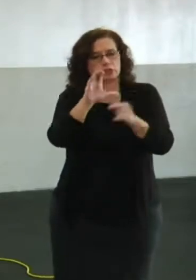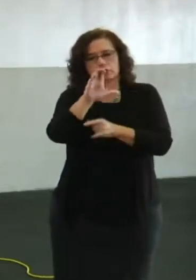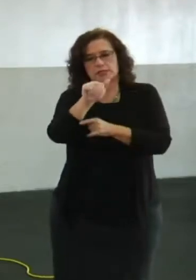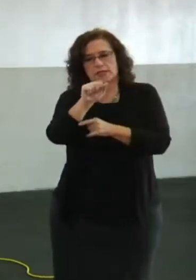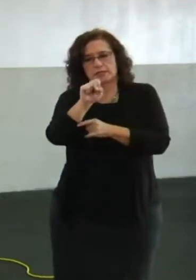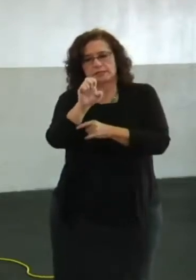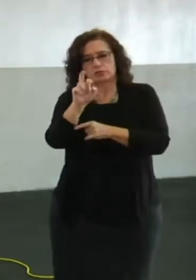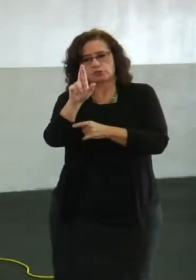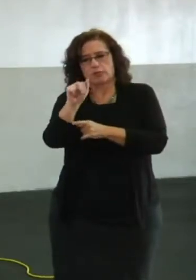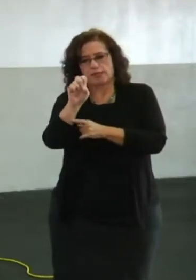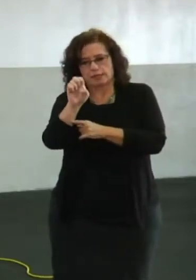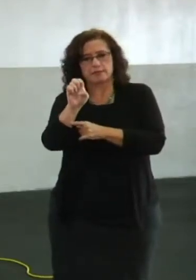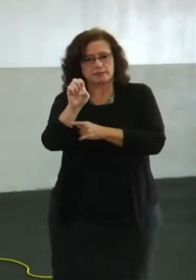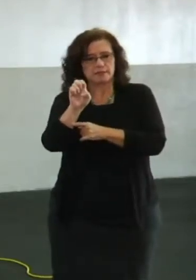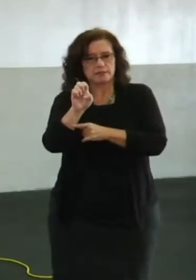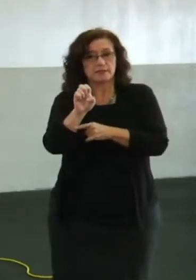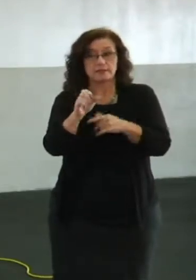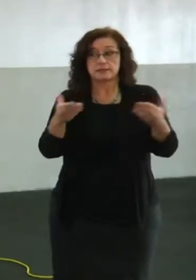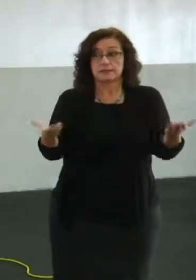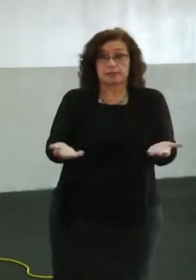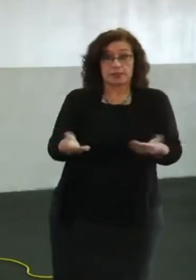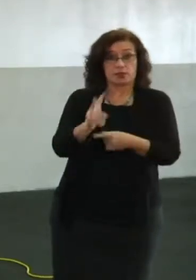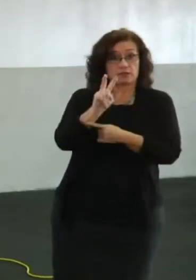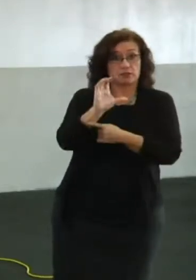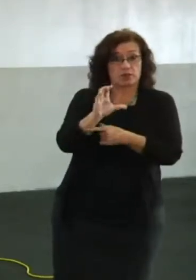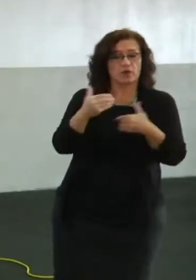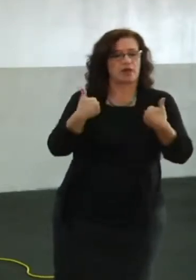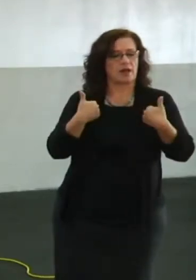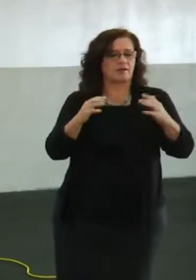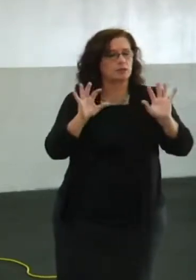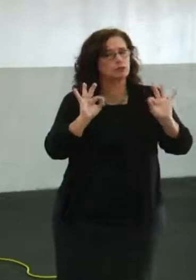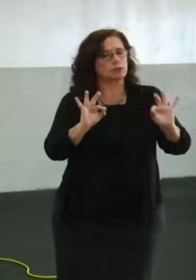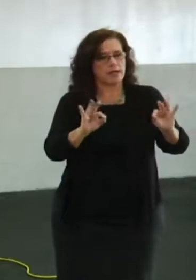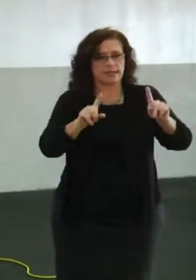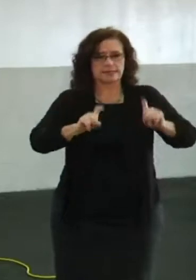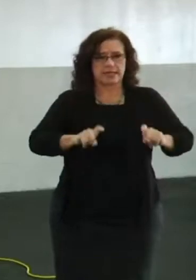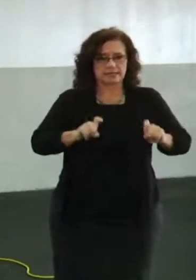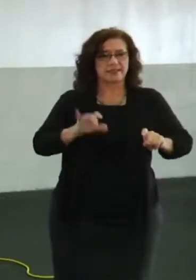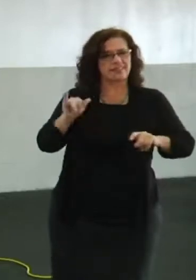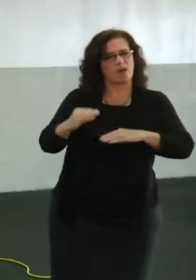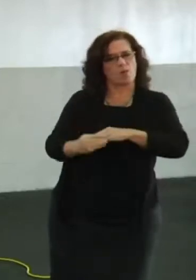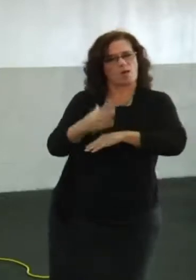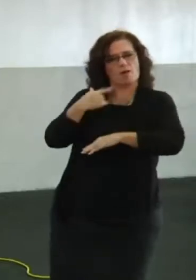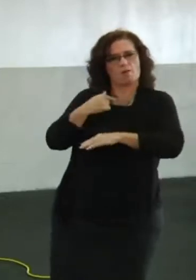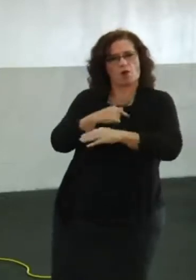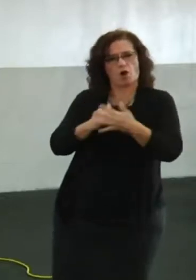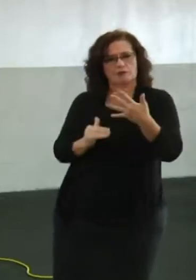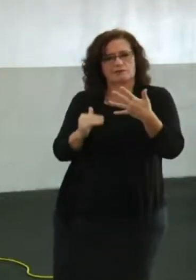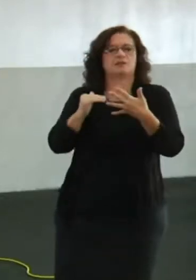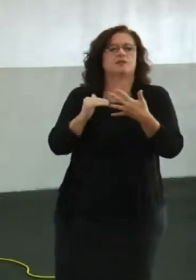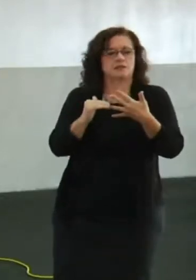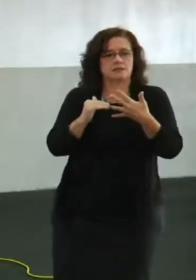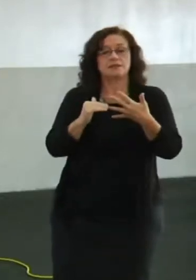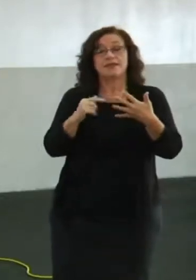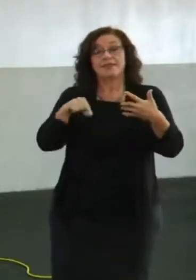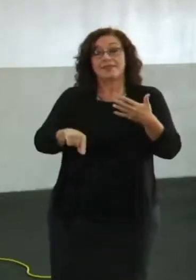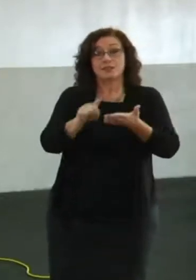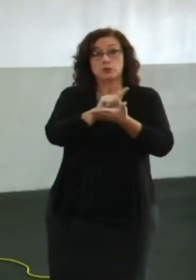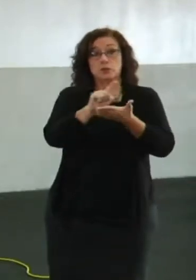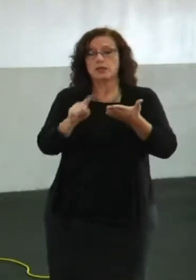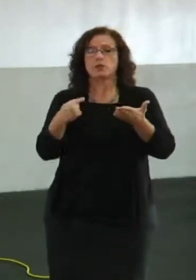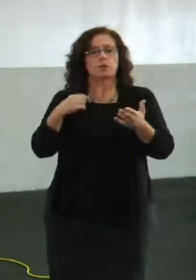testing volume, we do get a positive, favorable adjustment to our case rate. And this week, we just missed it due to not